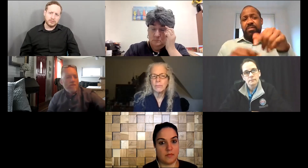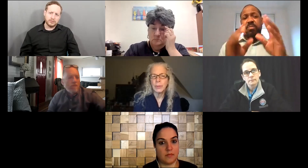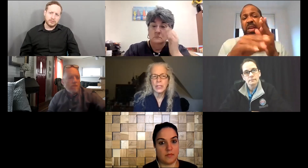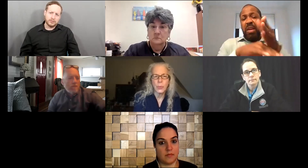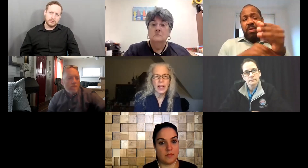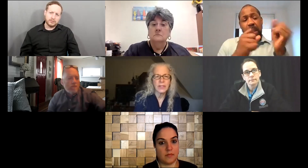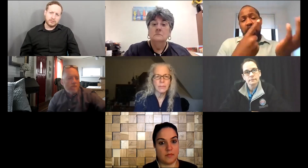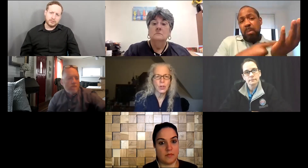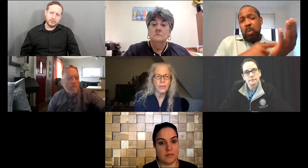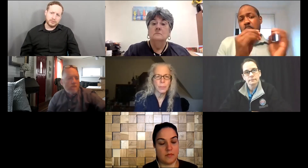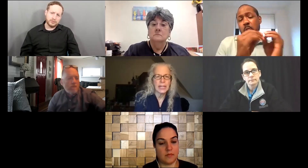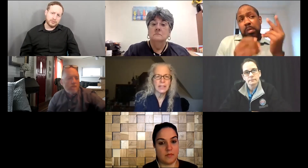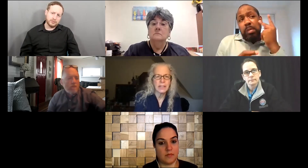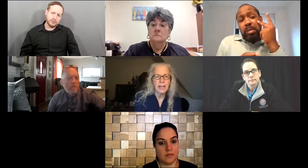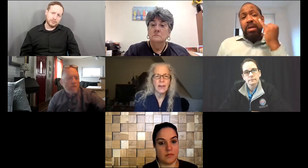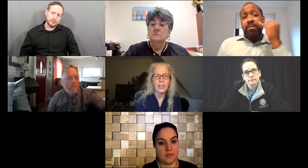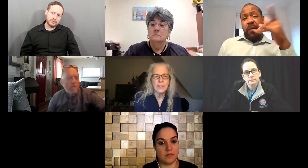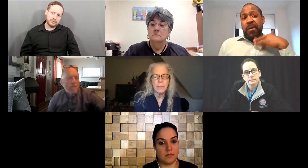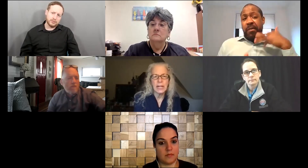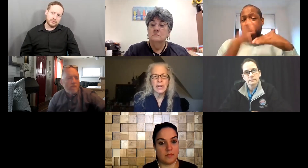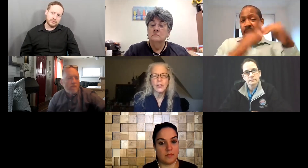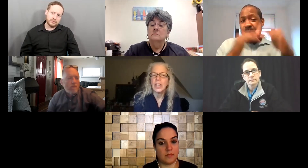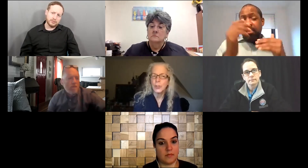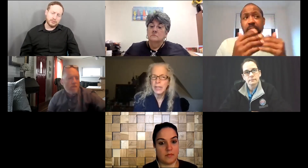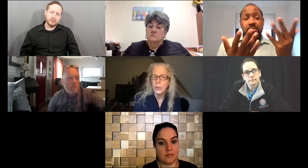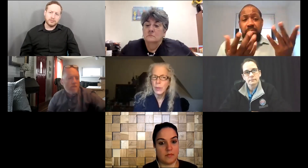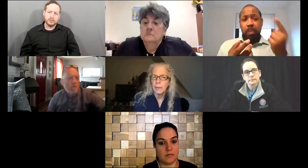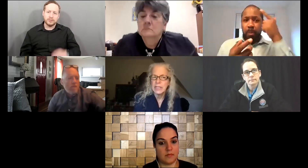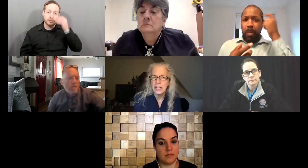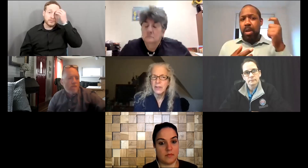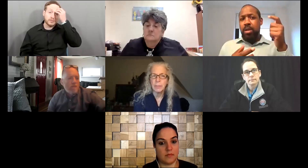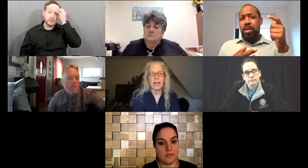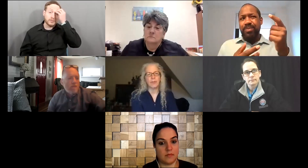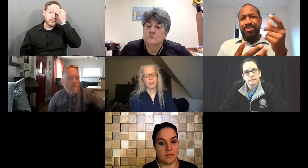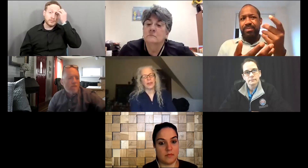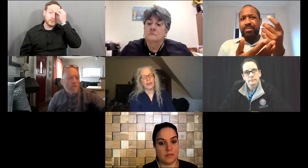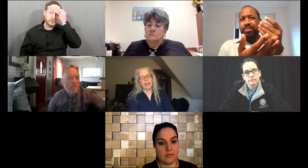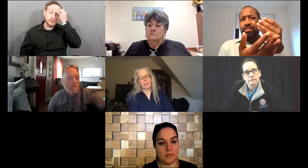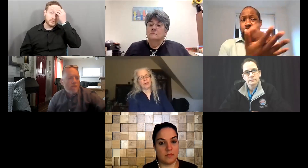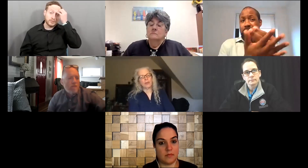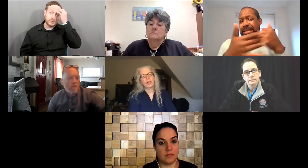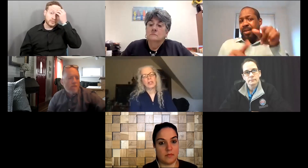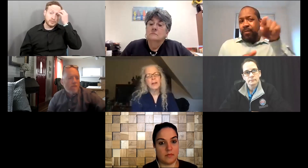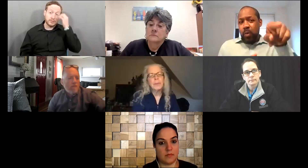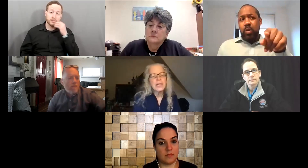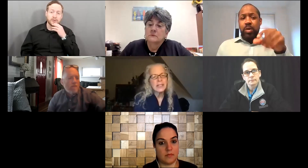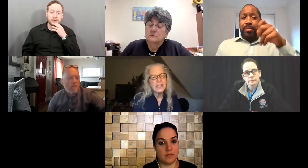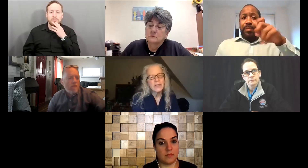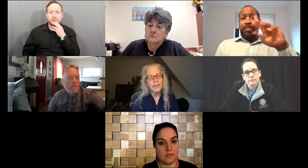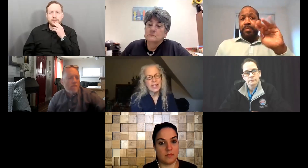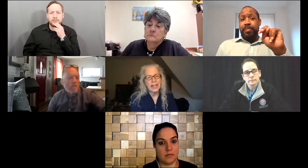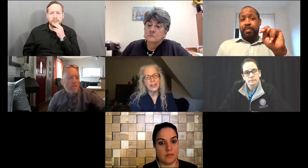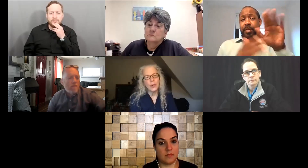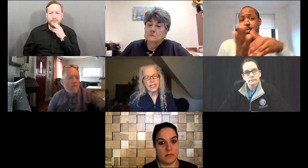up because we have some sort of a base. After this meeting, I could touch base with him and see if he'd be comfortable thinking about, because